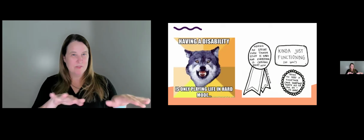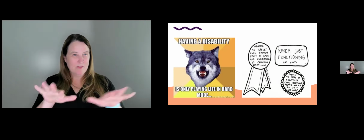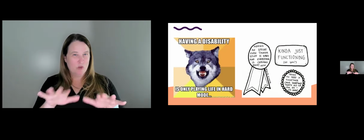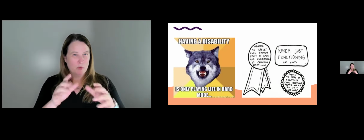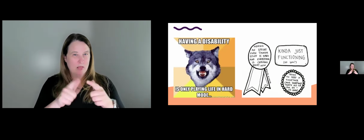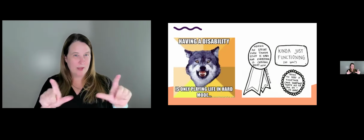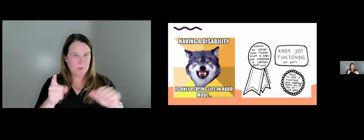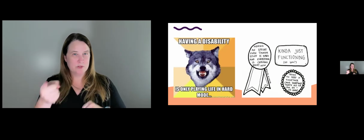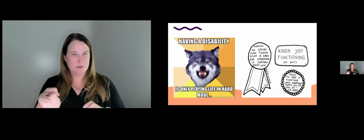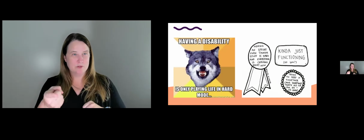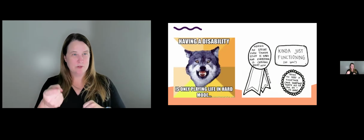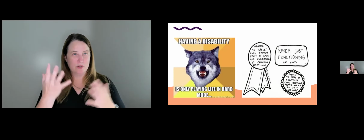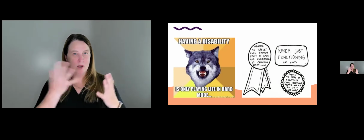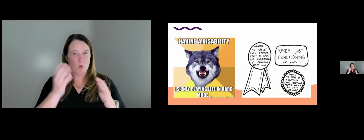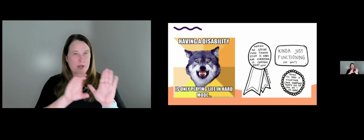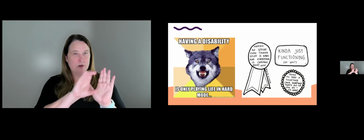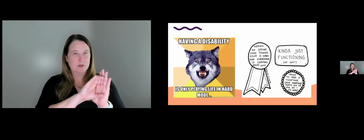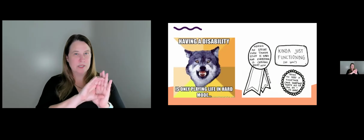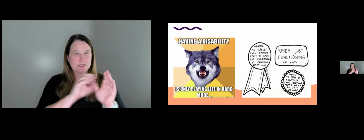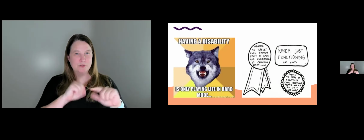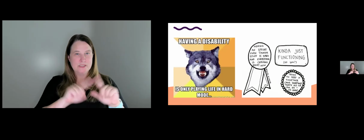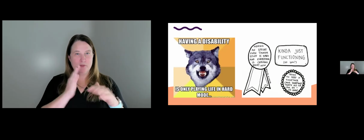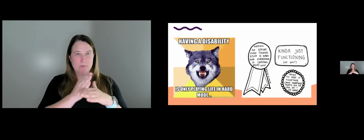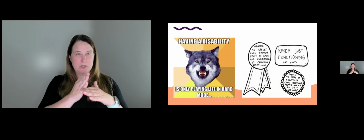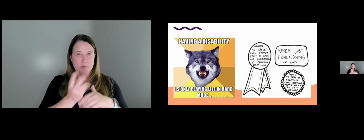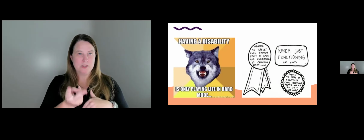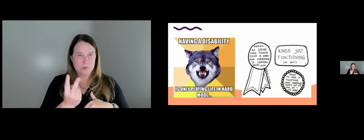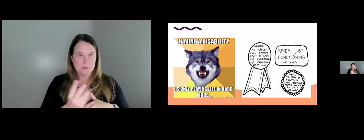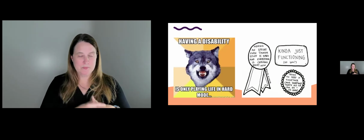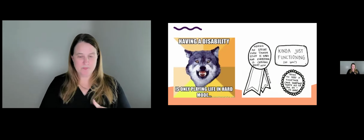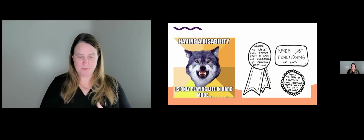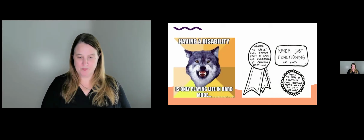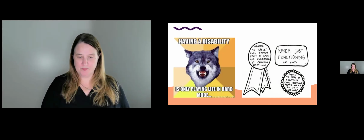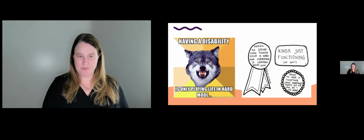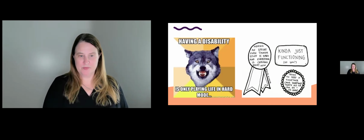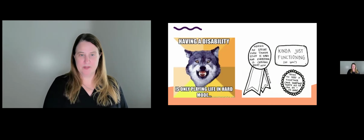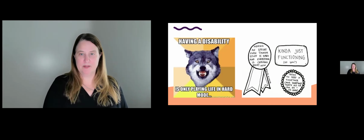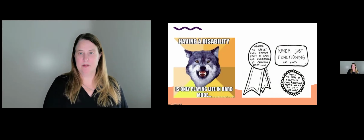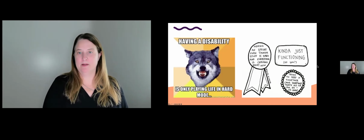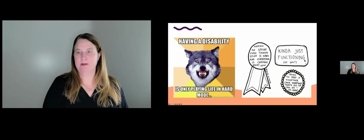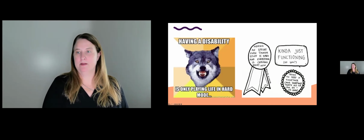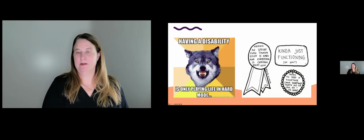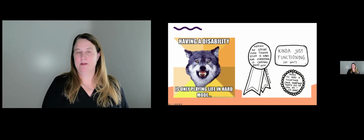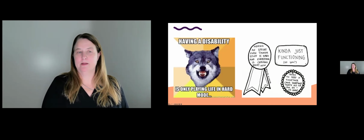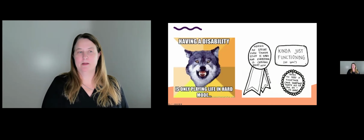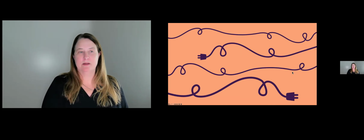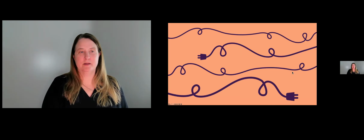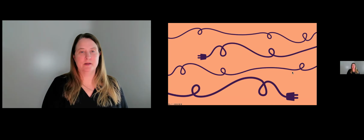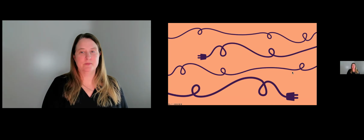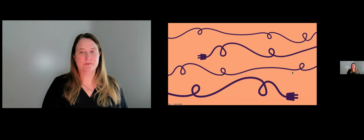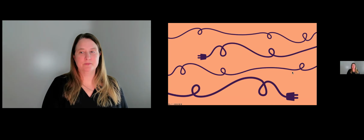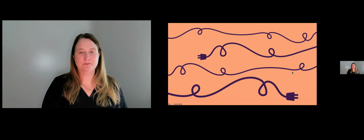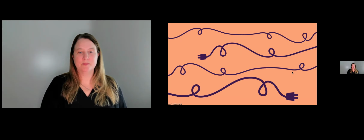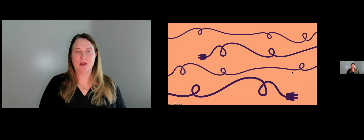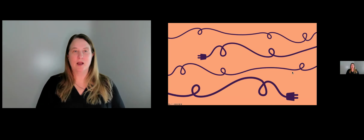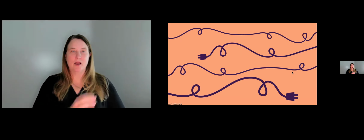more formal, and then these examples of informal language and kind of the characteristics between the two.